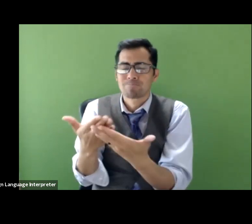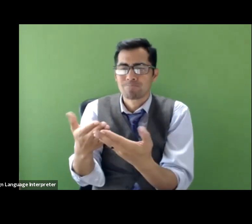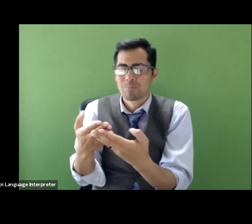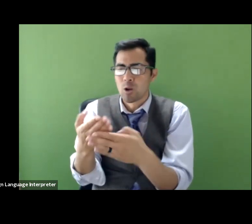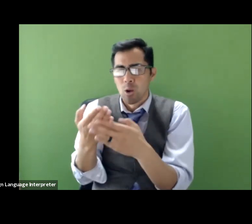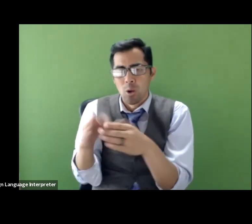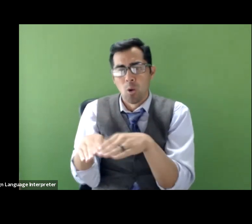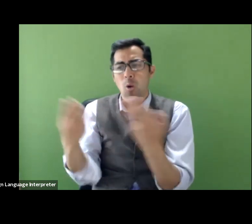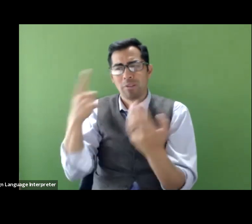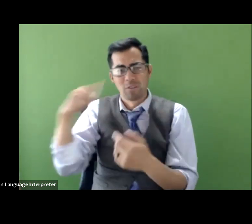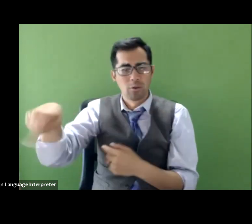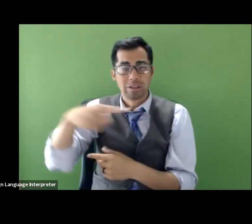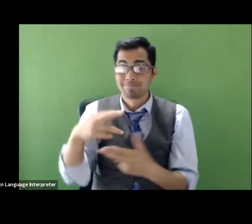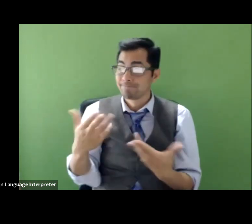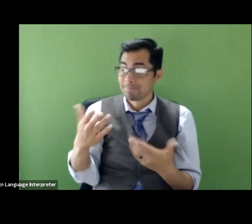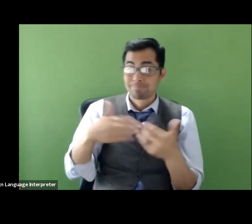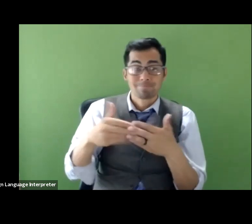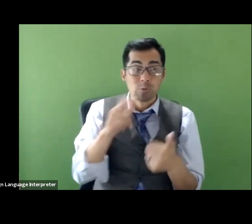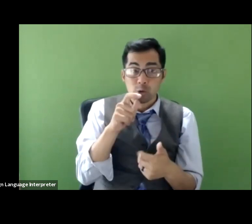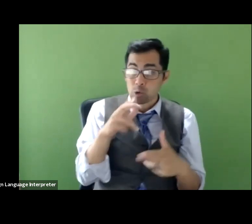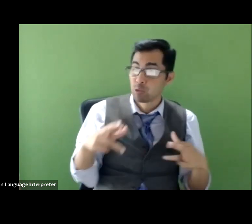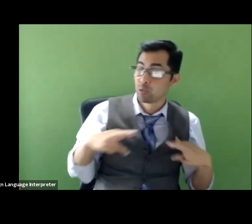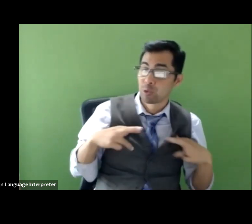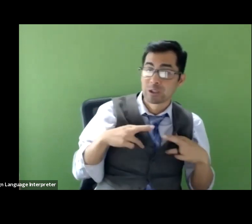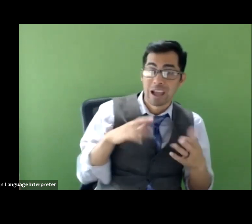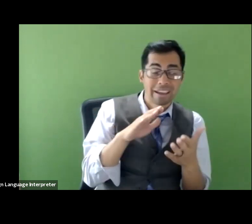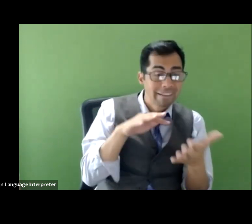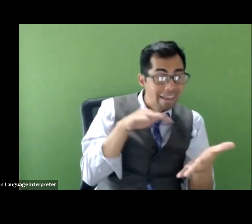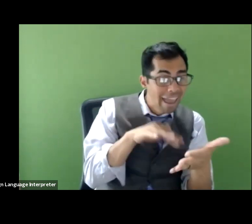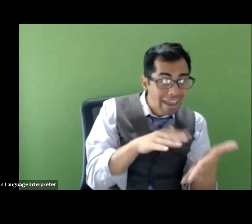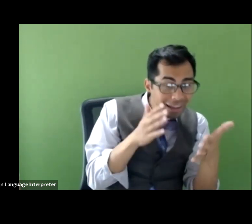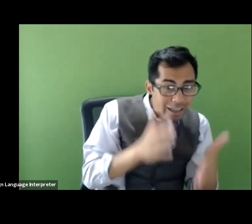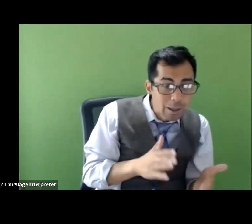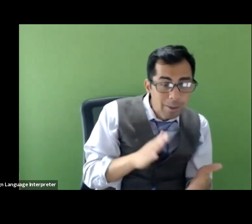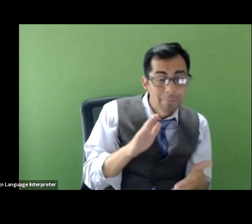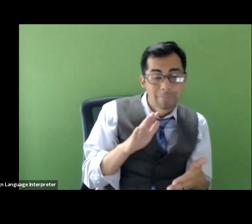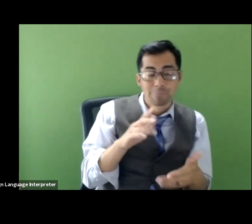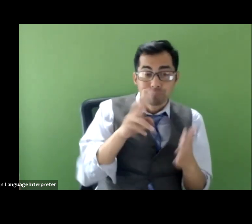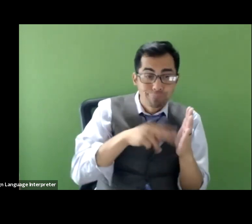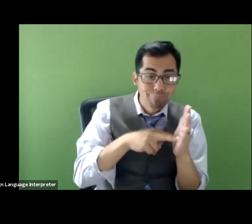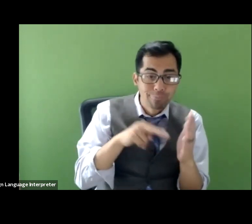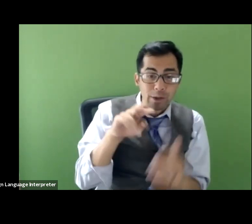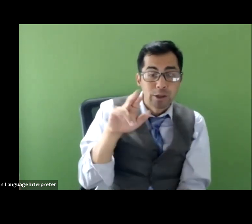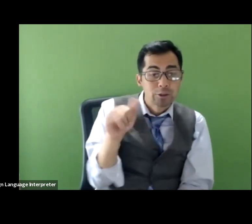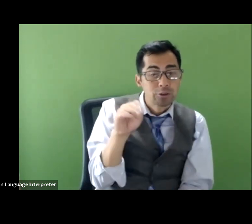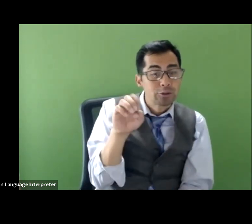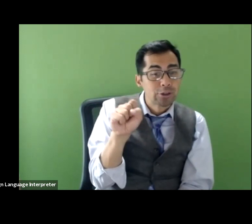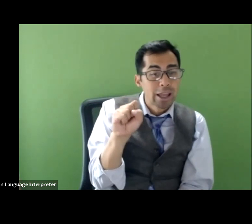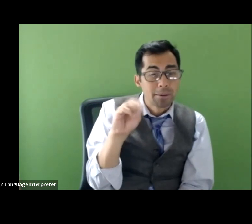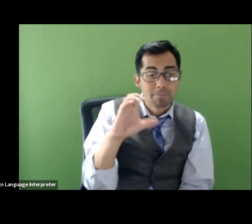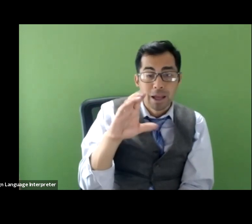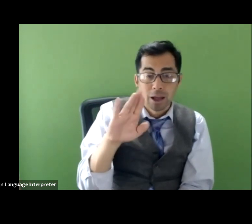The retired academic checking out the latest books by James McBride and Rebecca Giggs, the